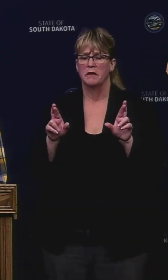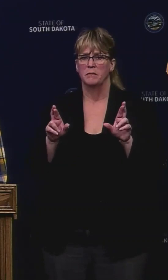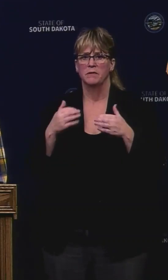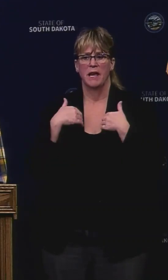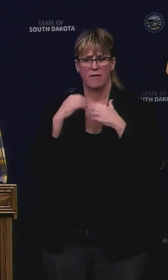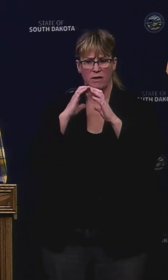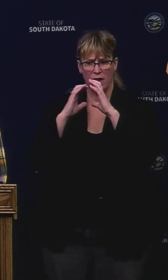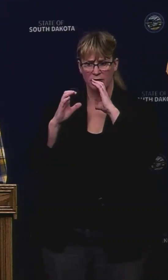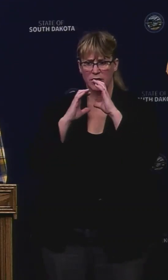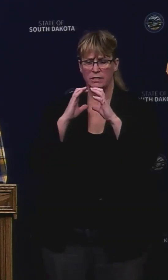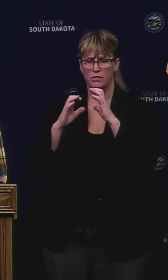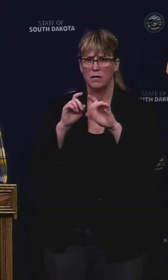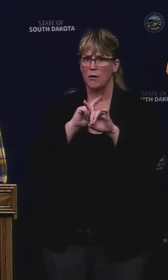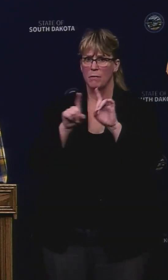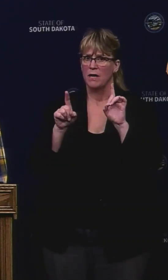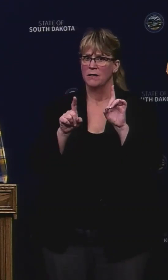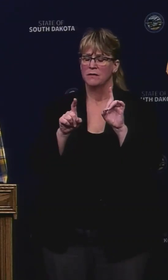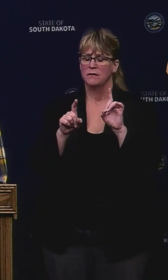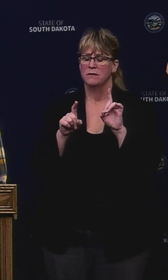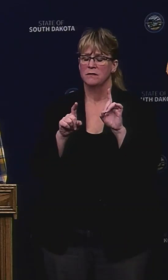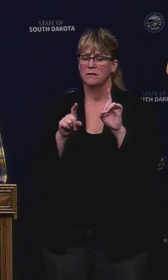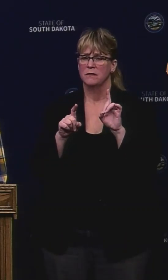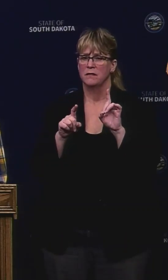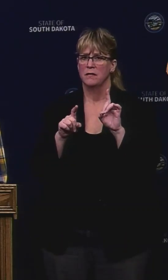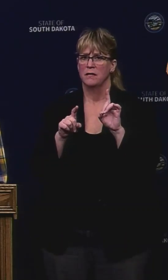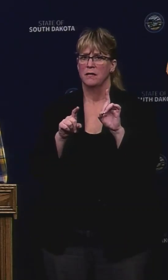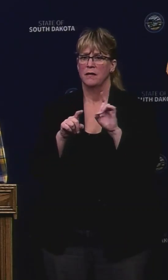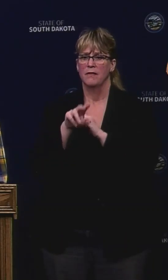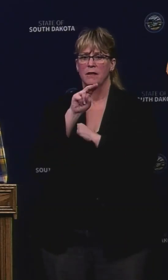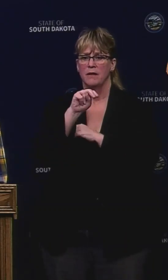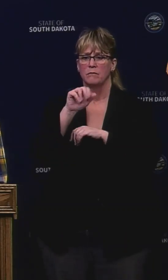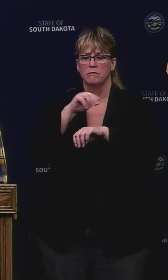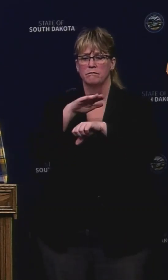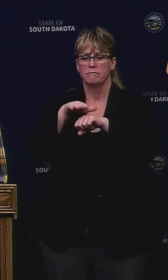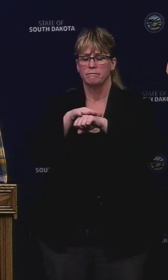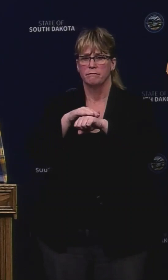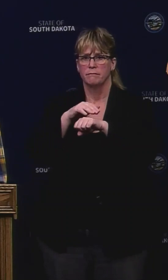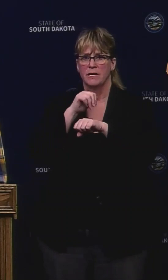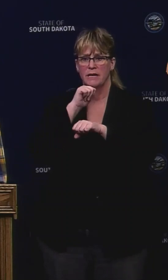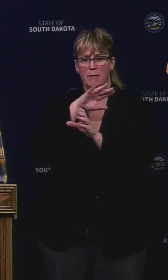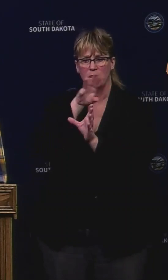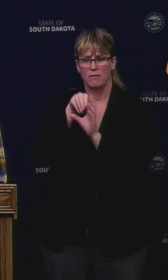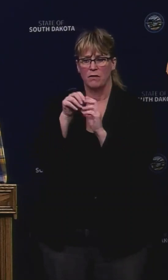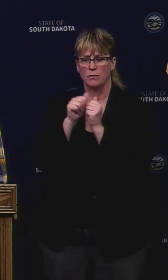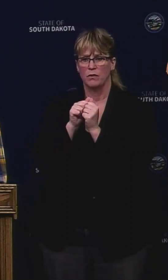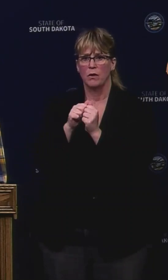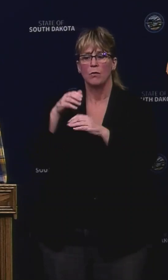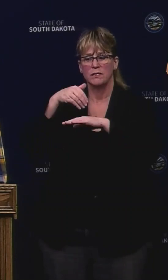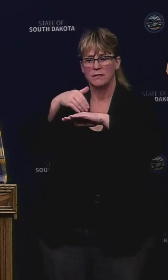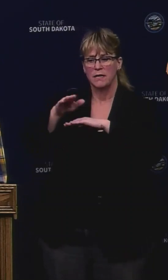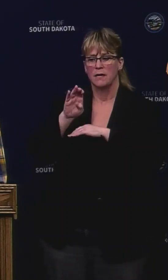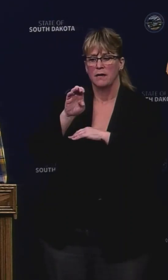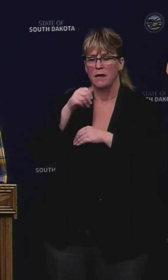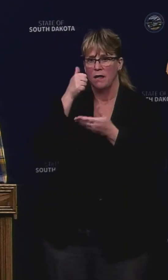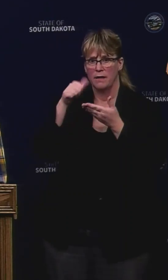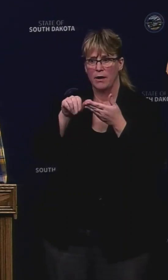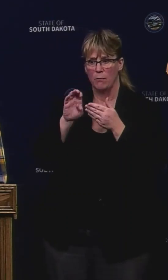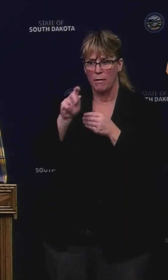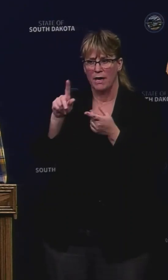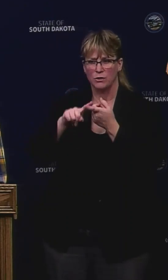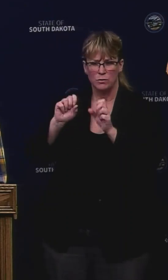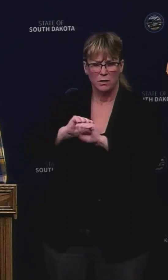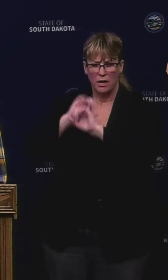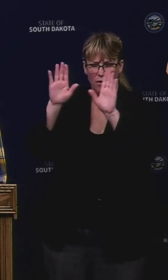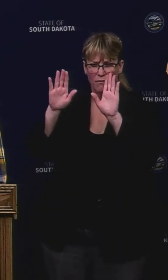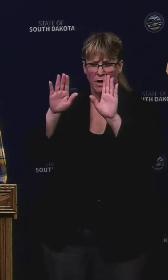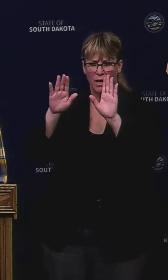have conversations, but that is not something that the tribe has engaged in. So we're sending a letter back clarifying